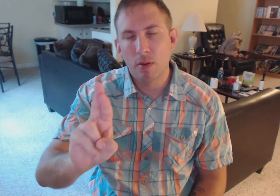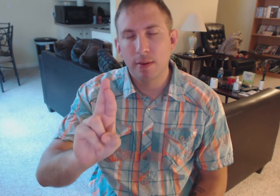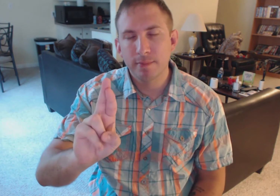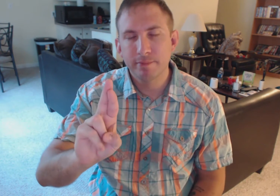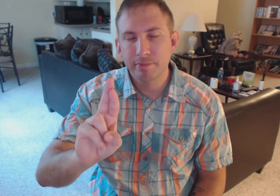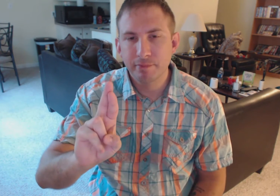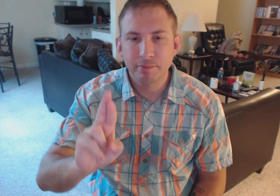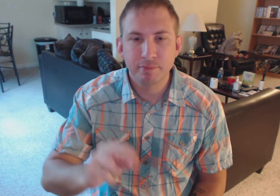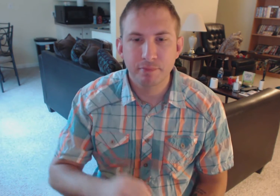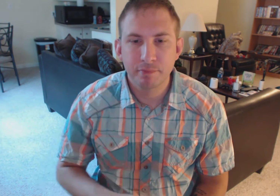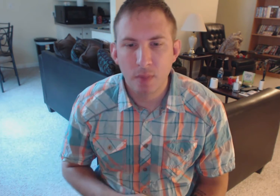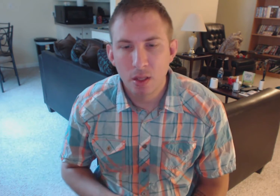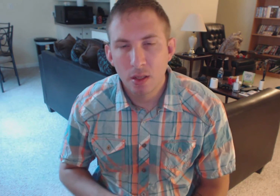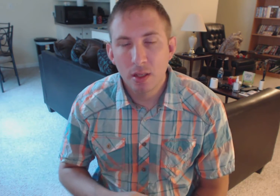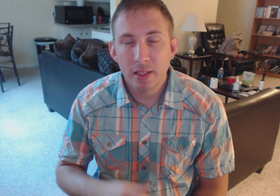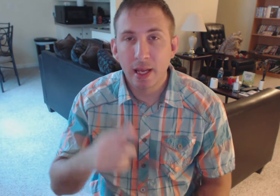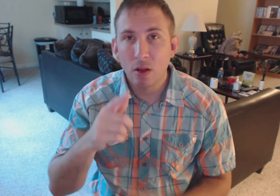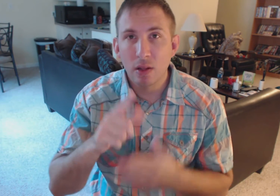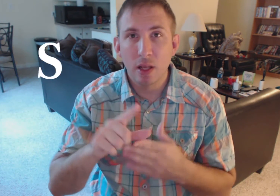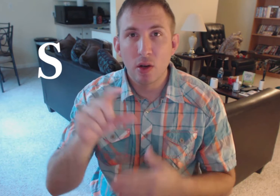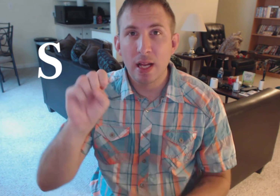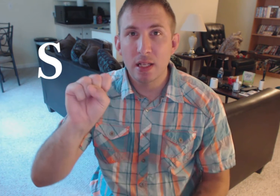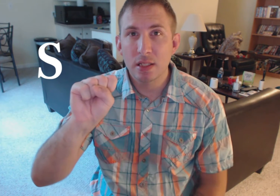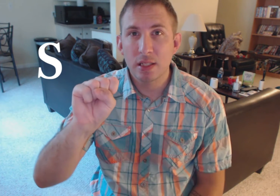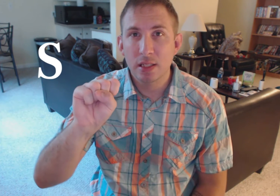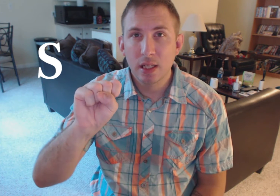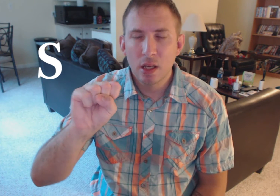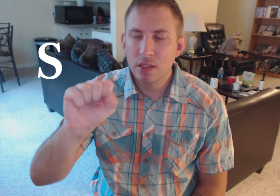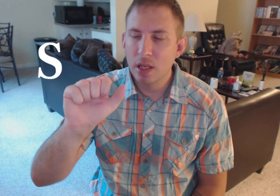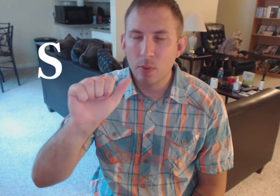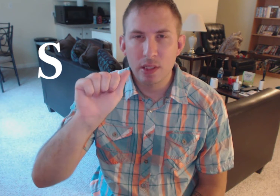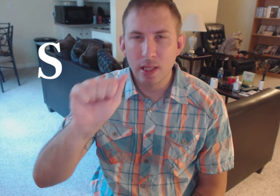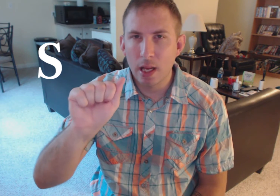R. Now letter S, same as A.